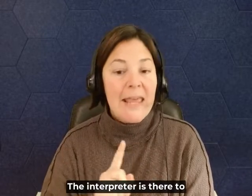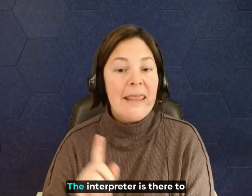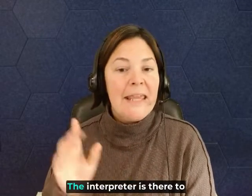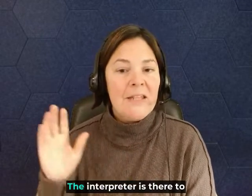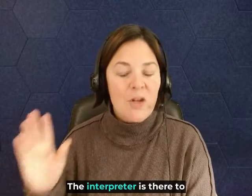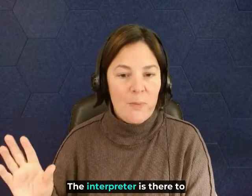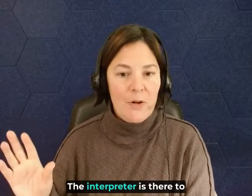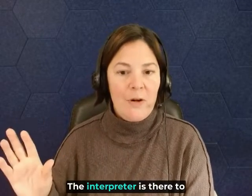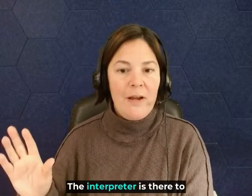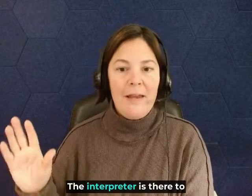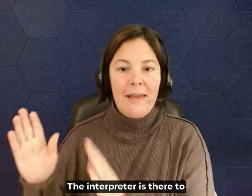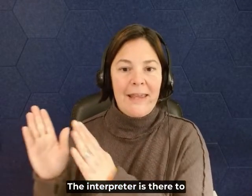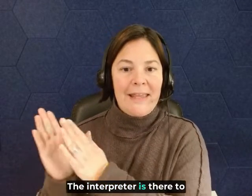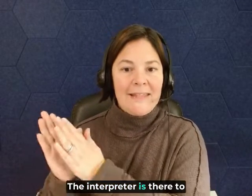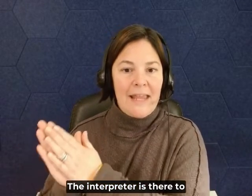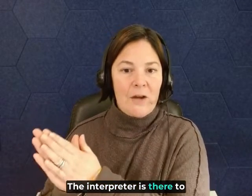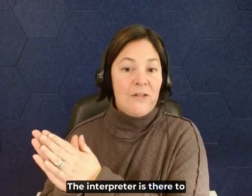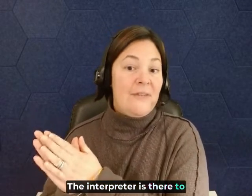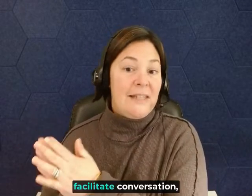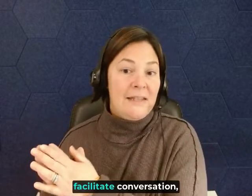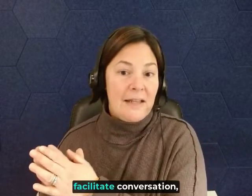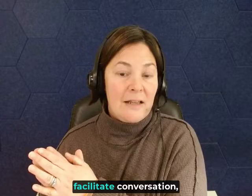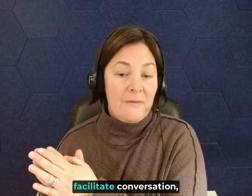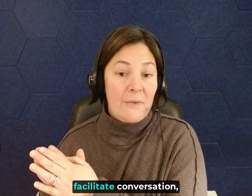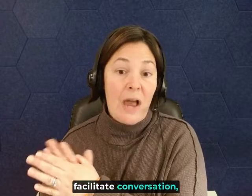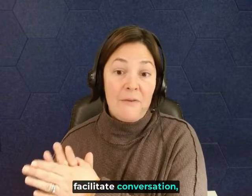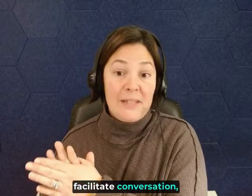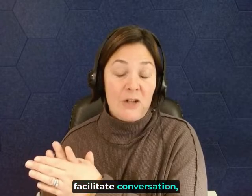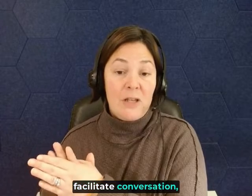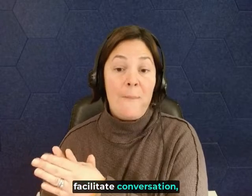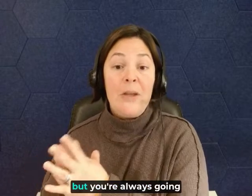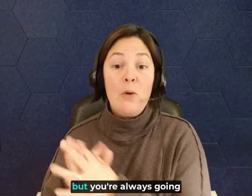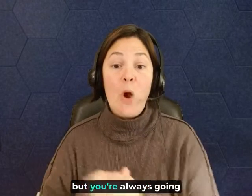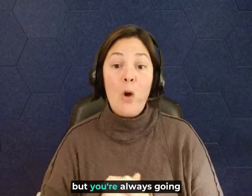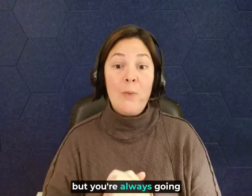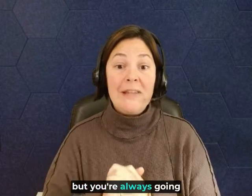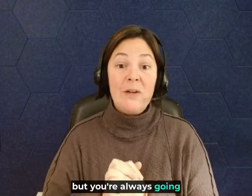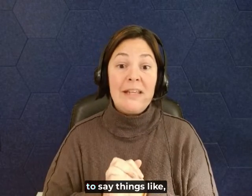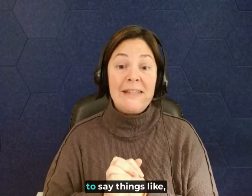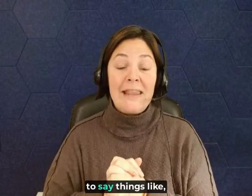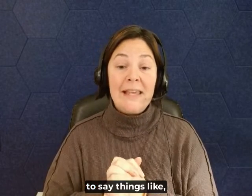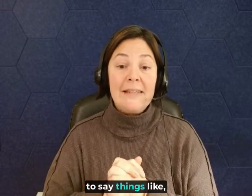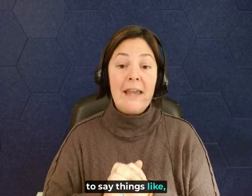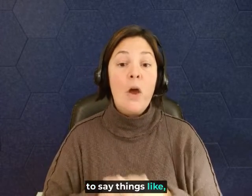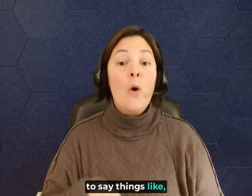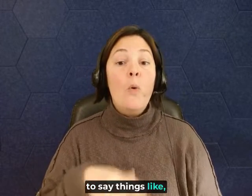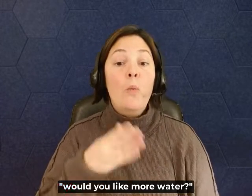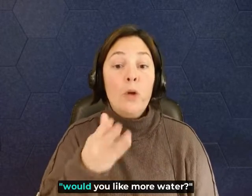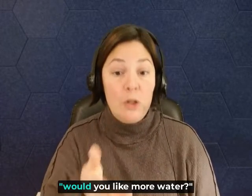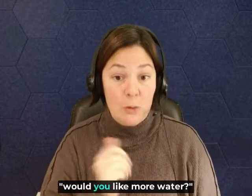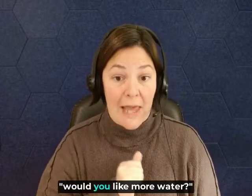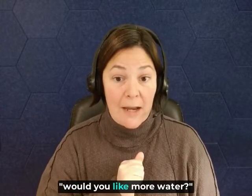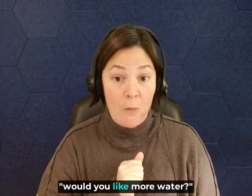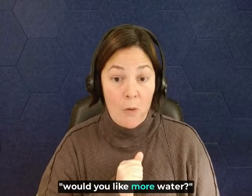The interpreter is there to facilitate conversation, but you're always going to say things like, would you like more